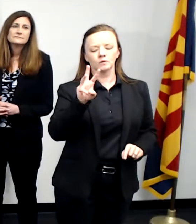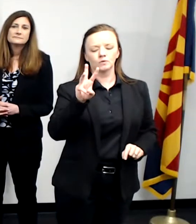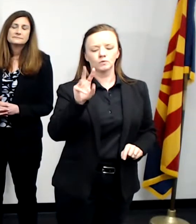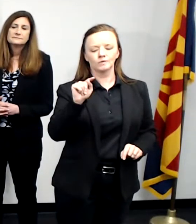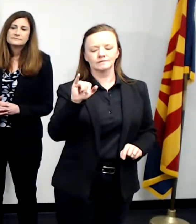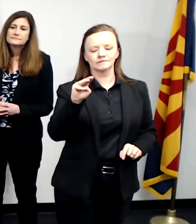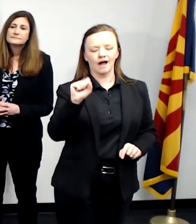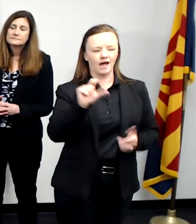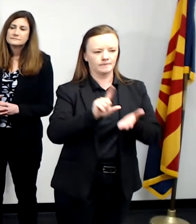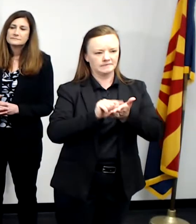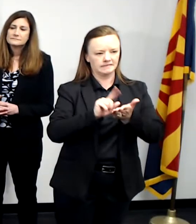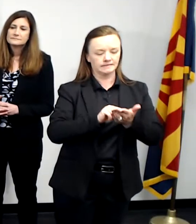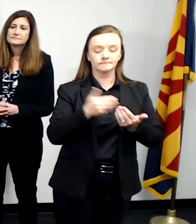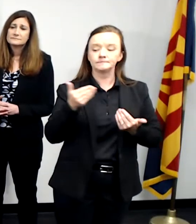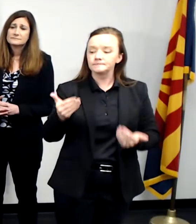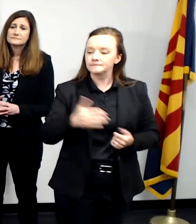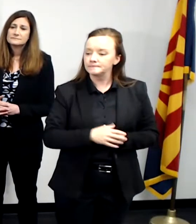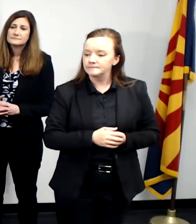on. Go ahead, Stephen.